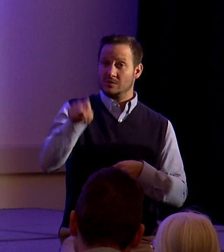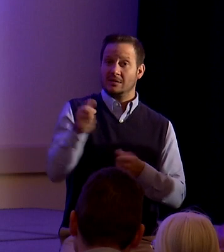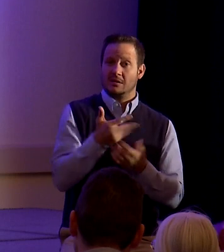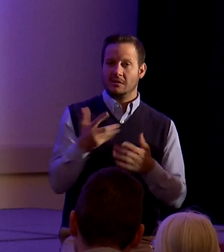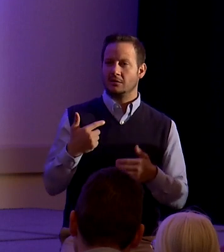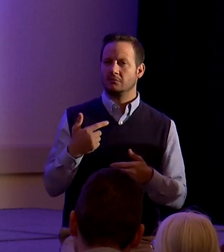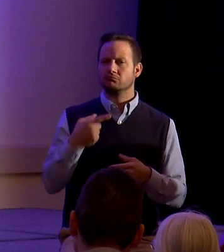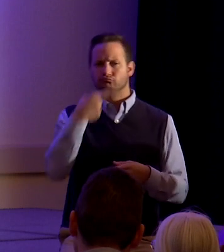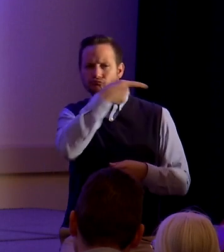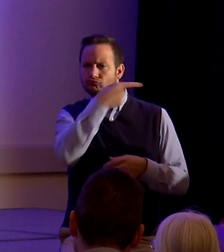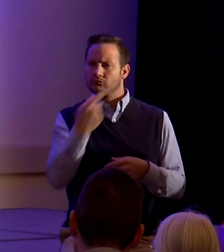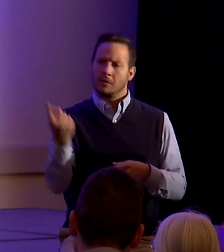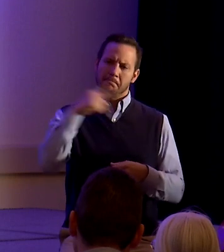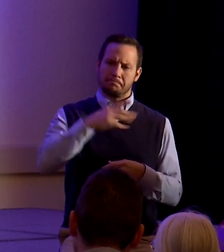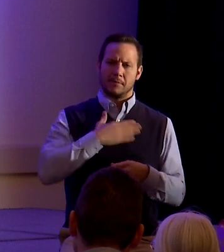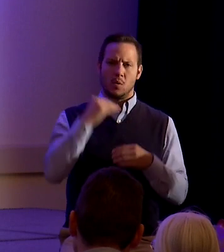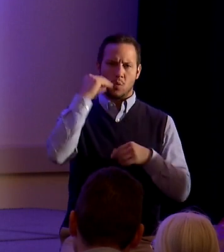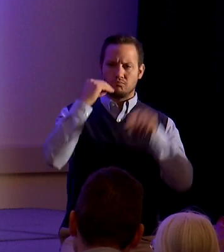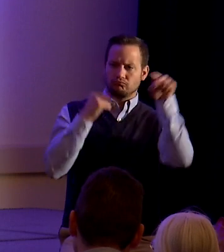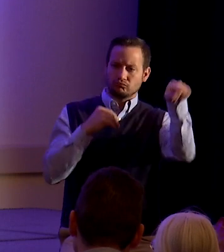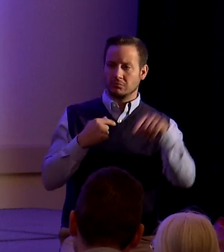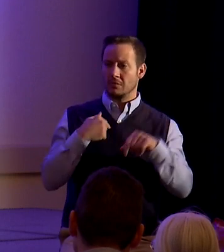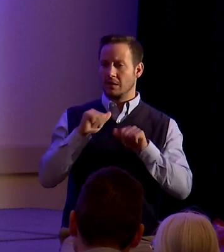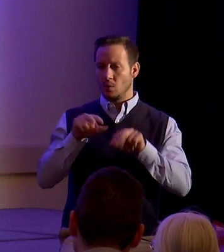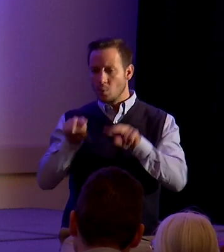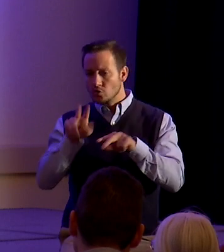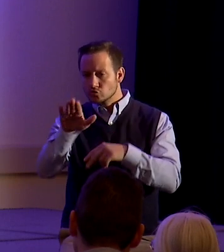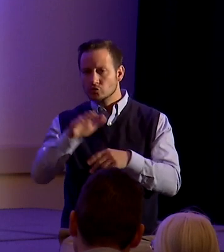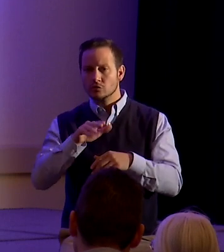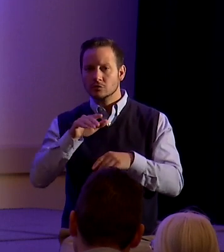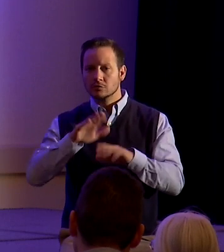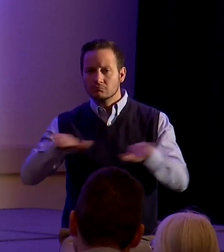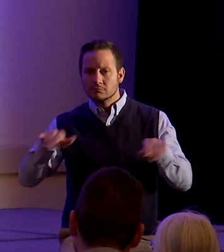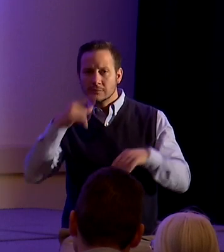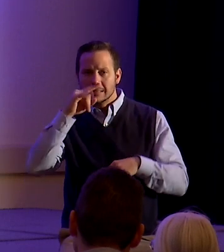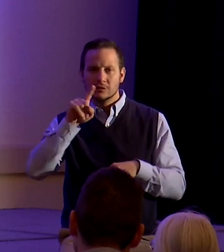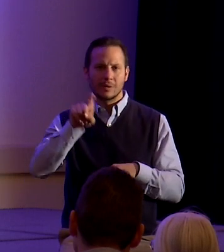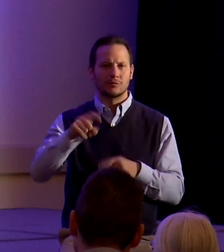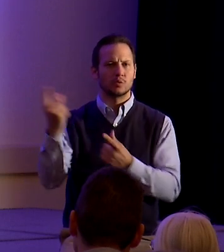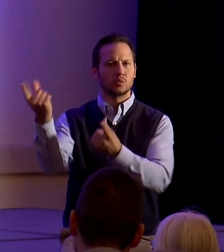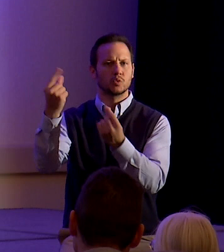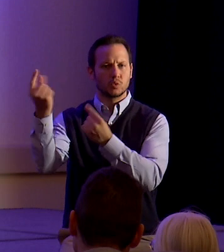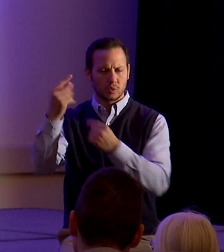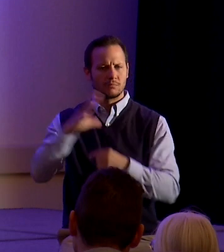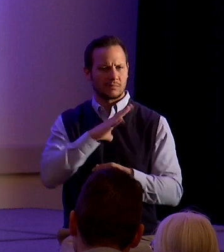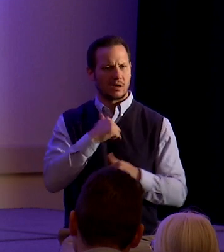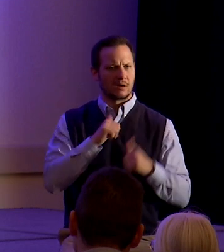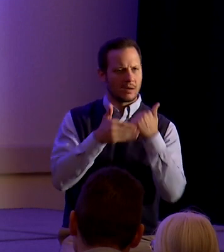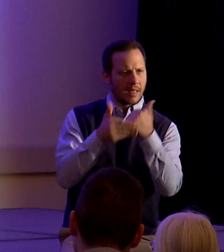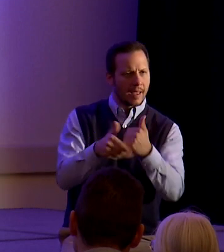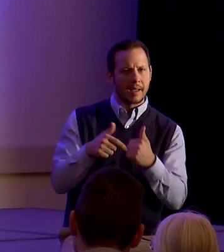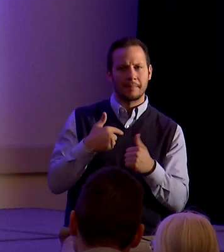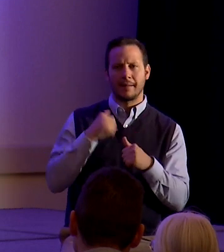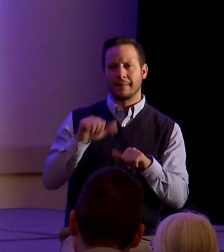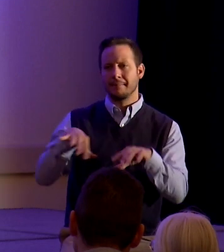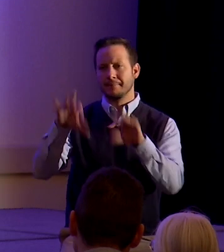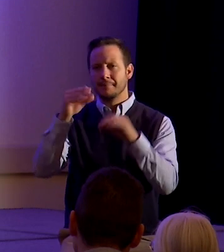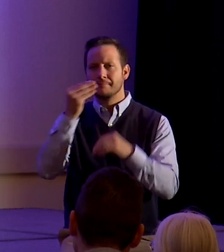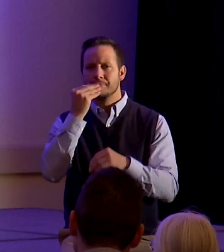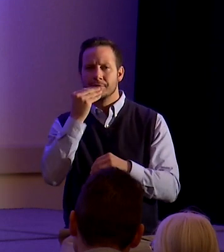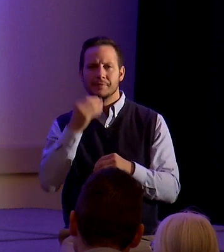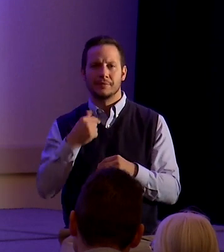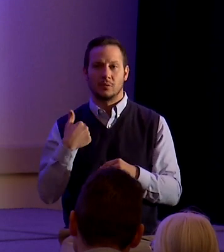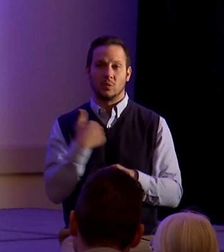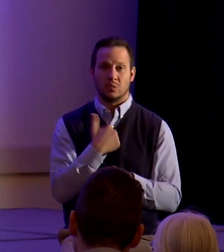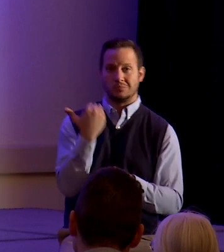right over here. I can watch your kids. If you need to run some errands, I can help. I can grab some groceries. We're